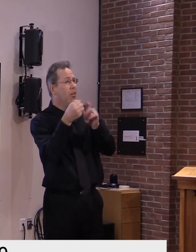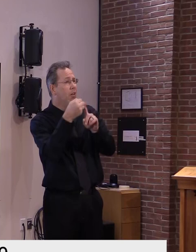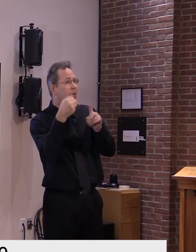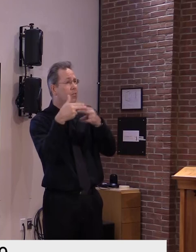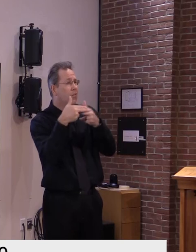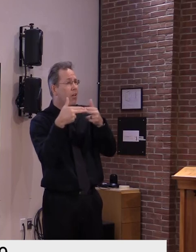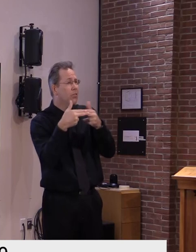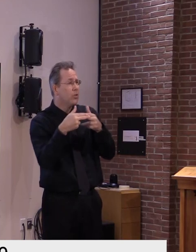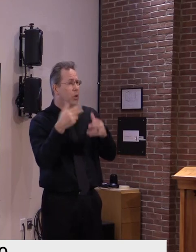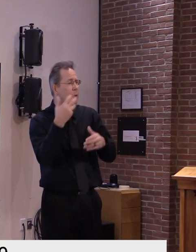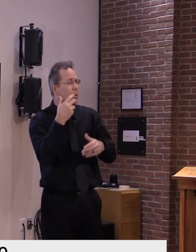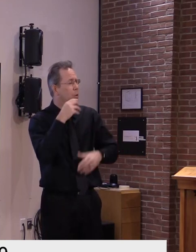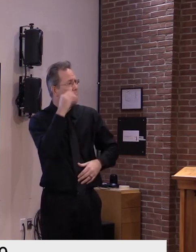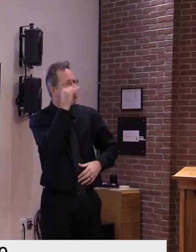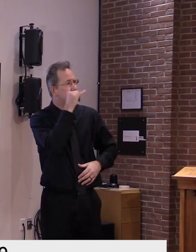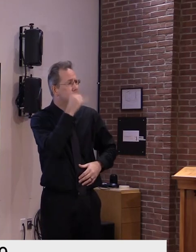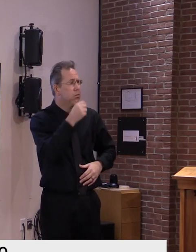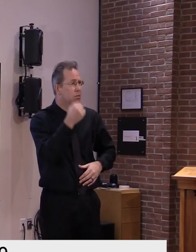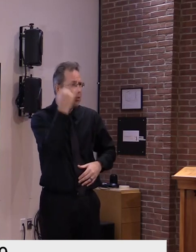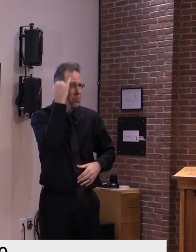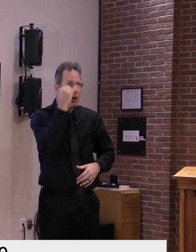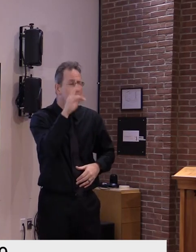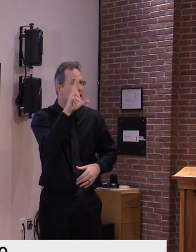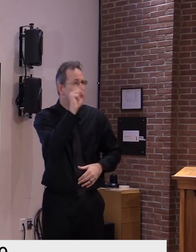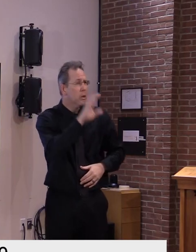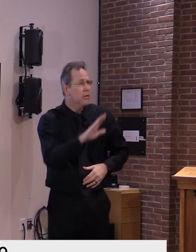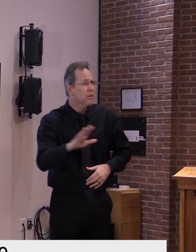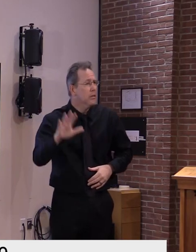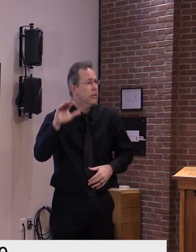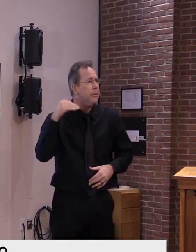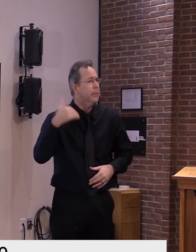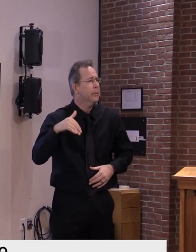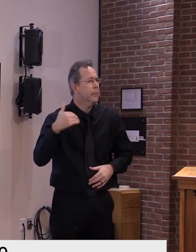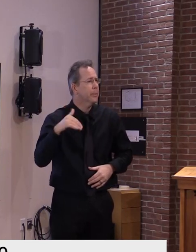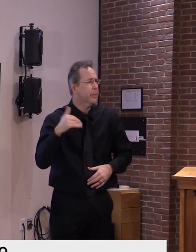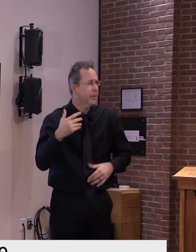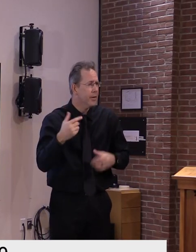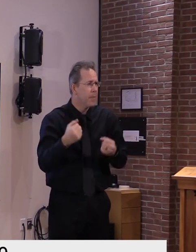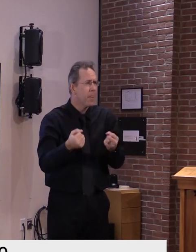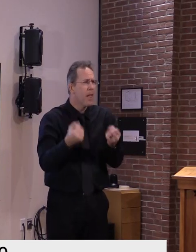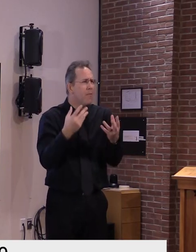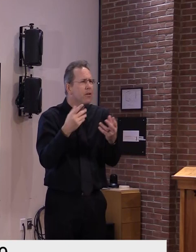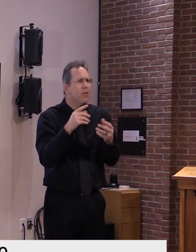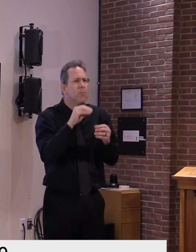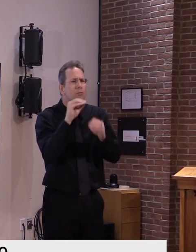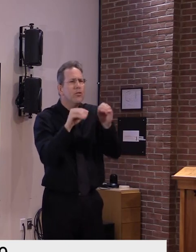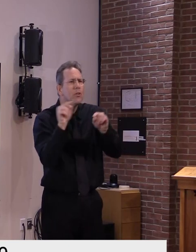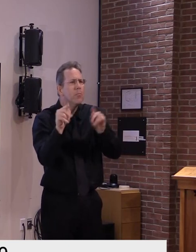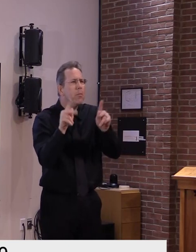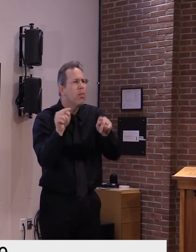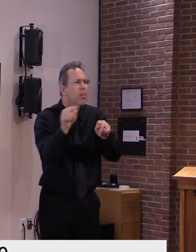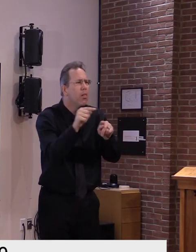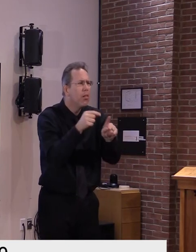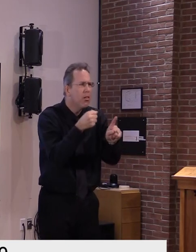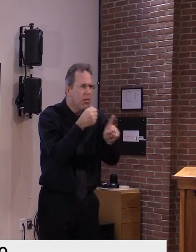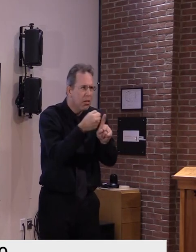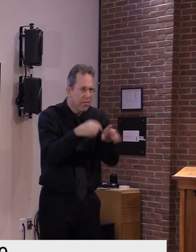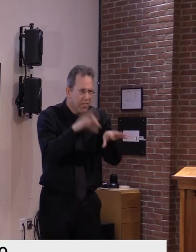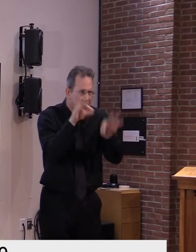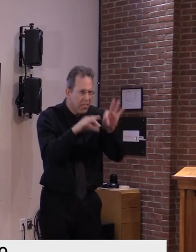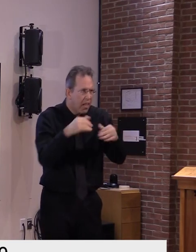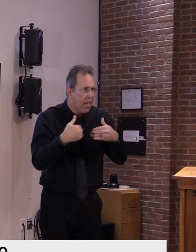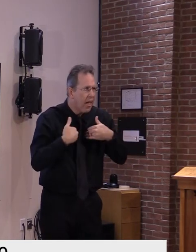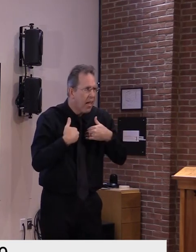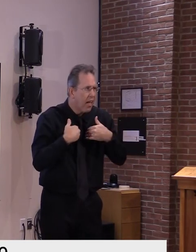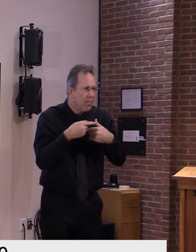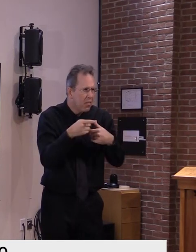percent positivity rate, it's 11.5%. For those who watch our website every day and